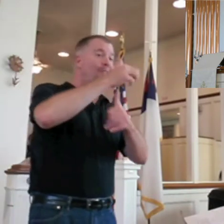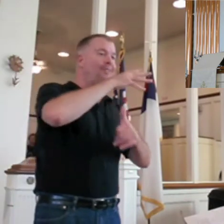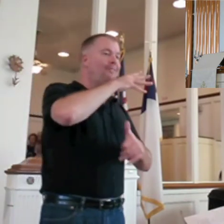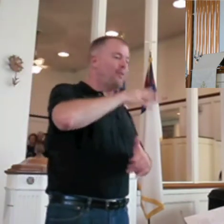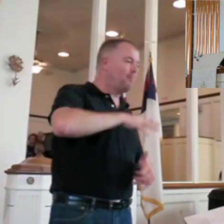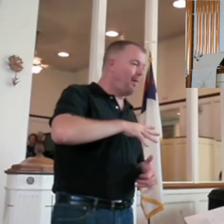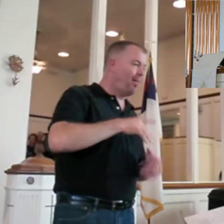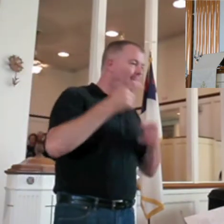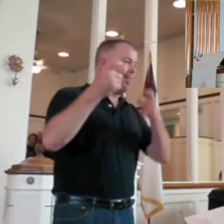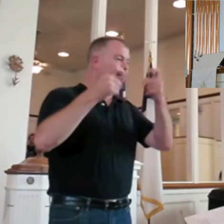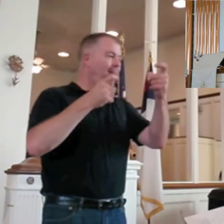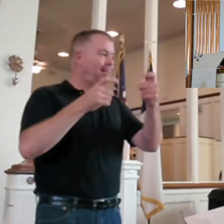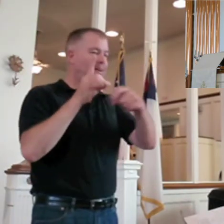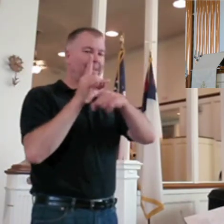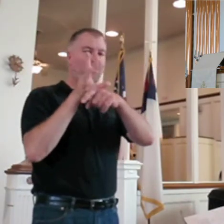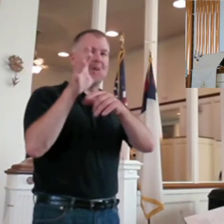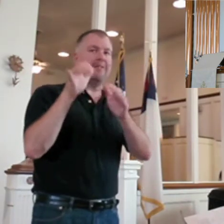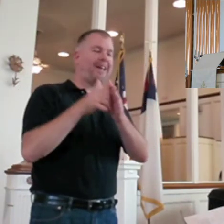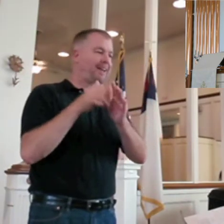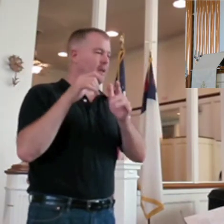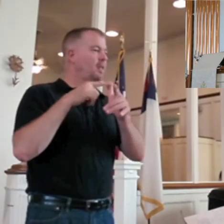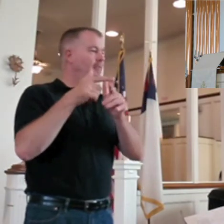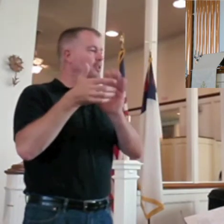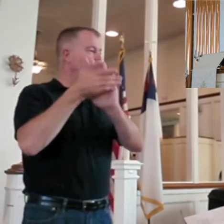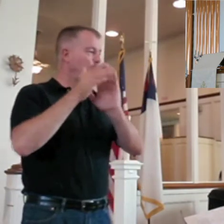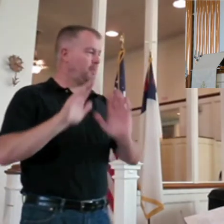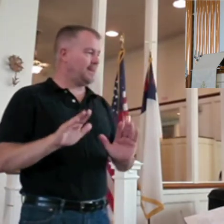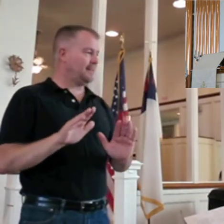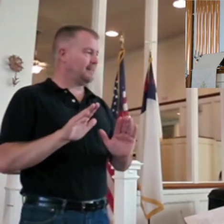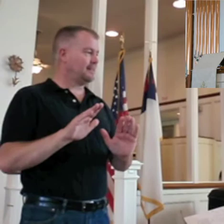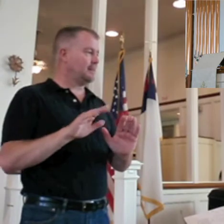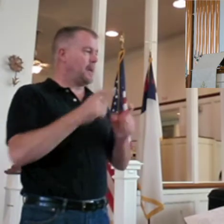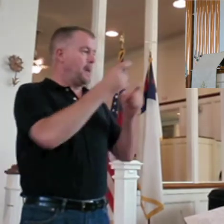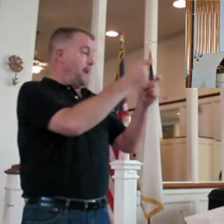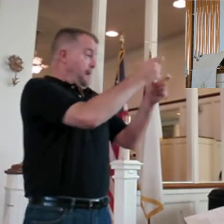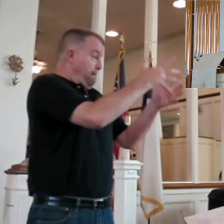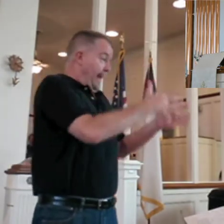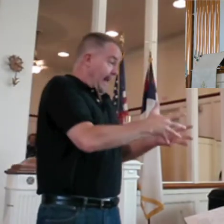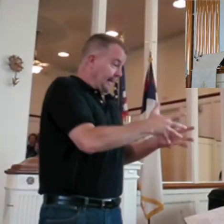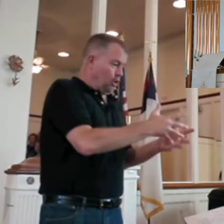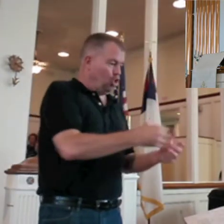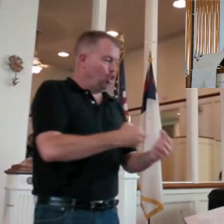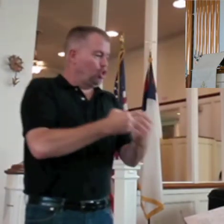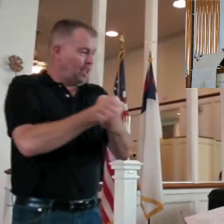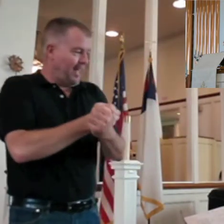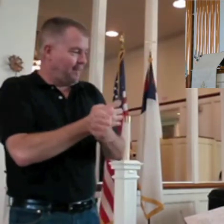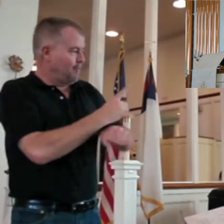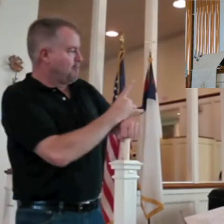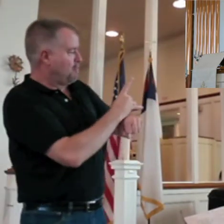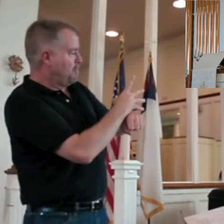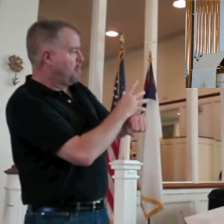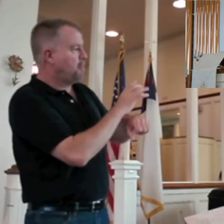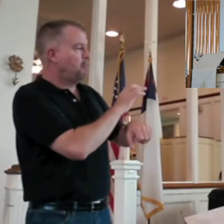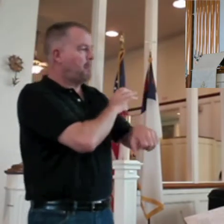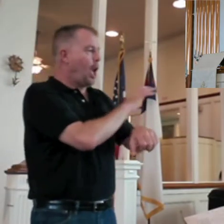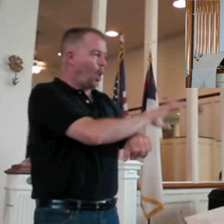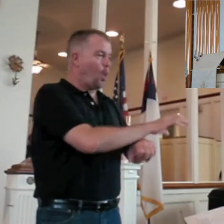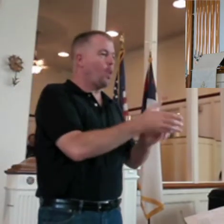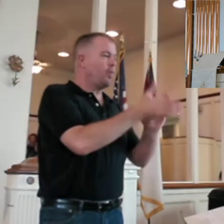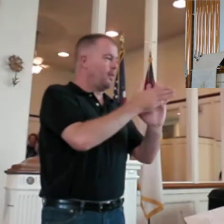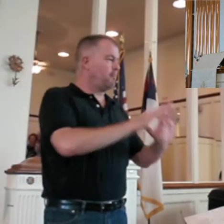of free over slave. The religion in this New Deal was based in God's